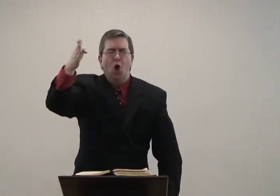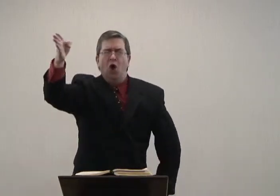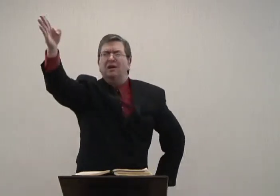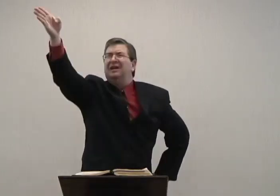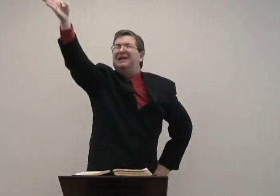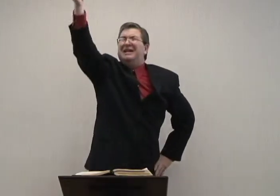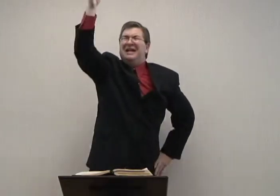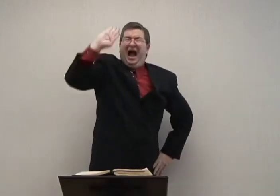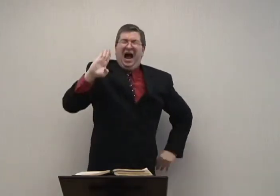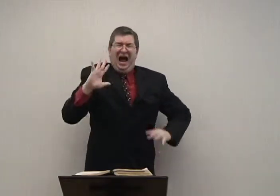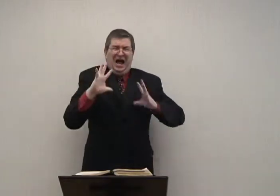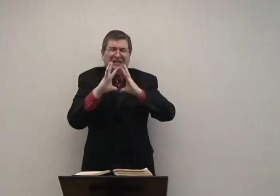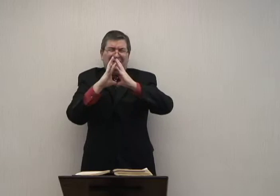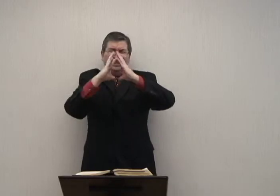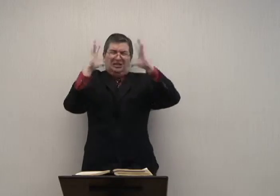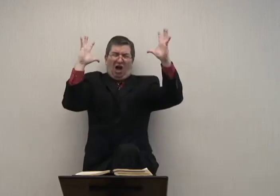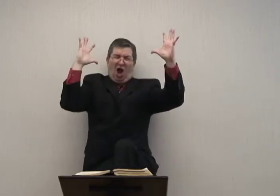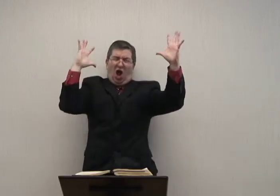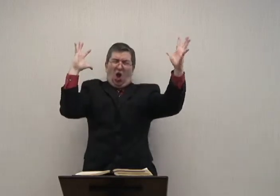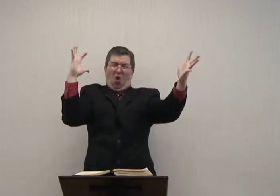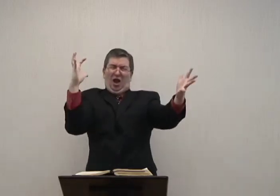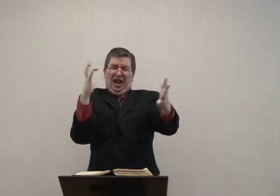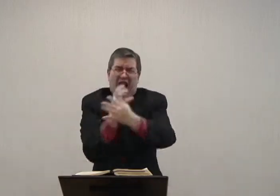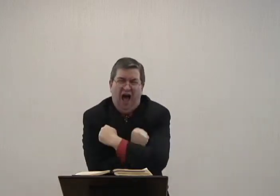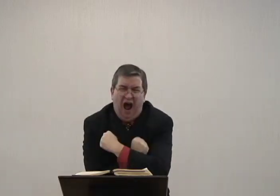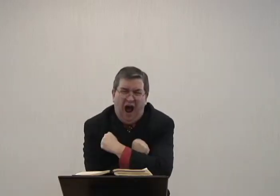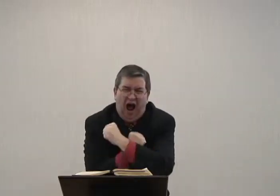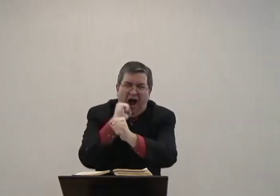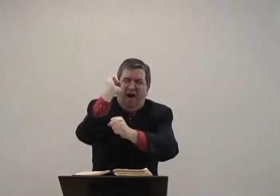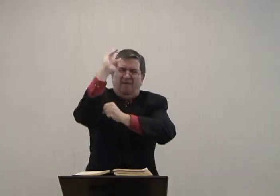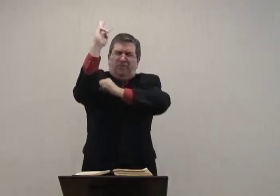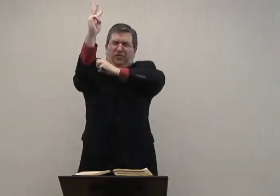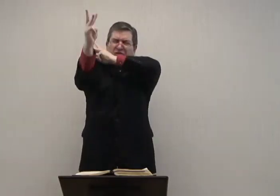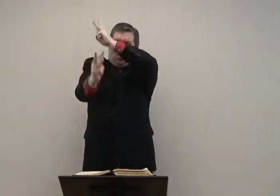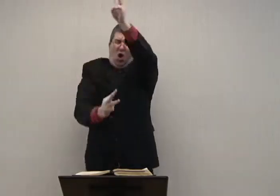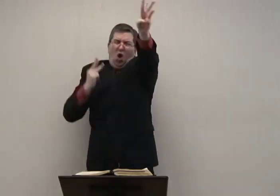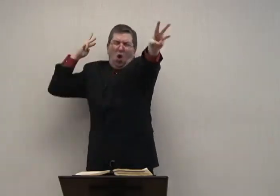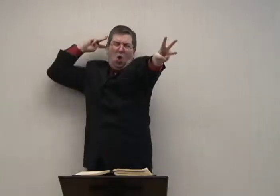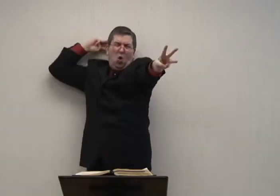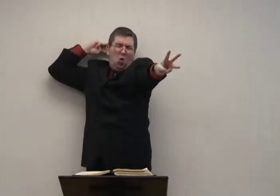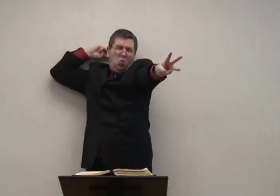In John chapter 4, verse 16. God so loved the world.